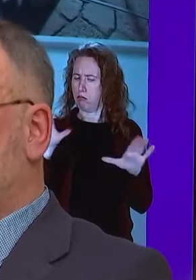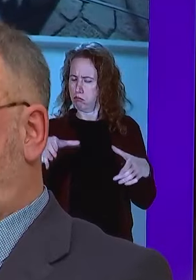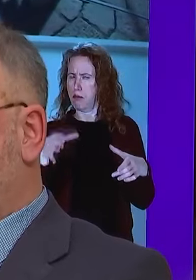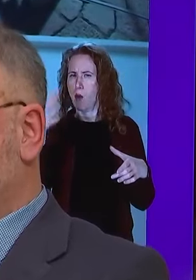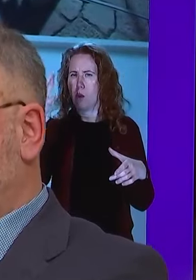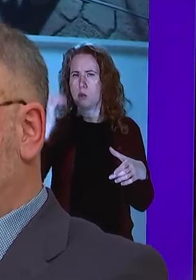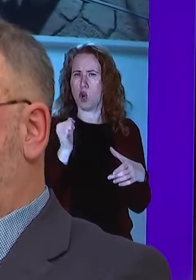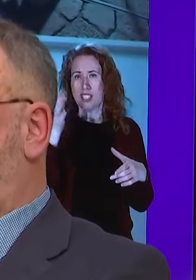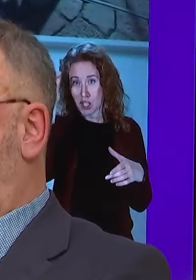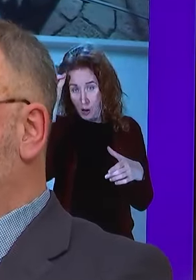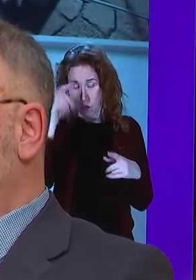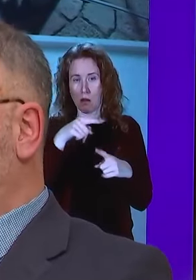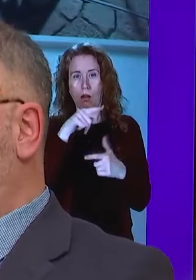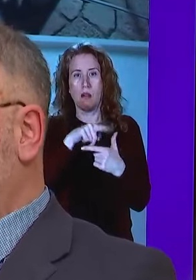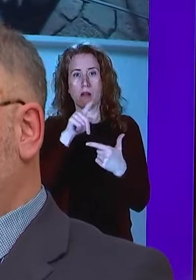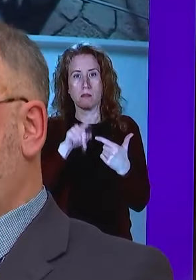the deaf.